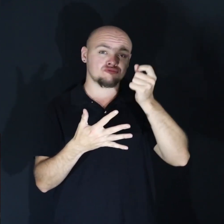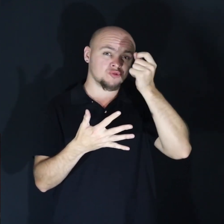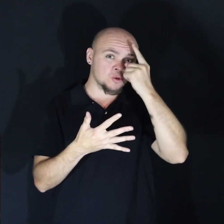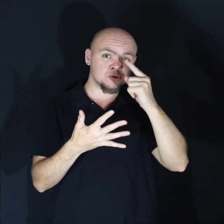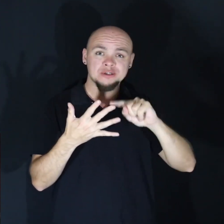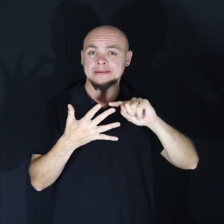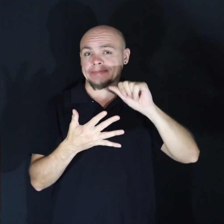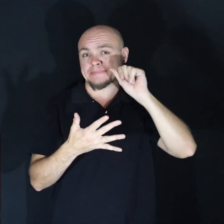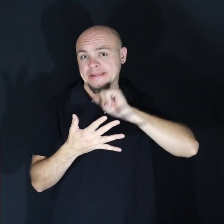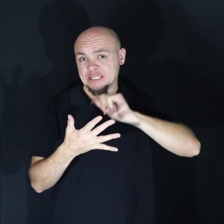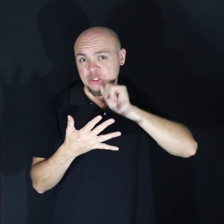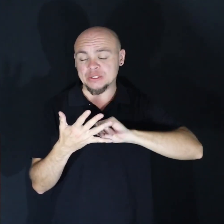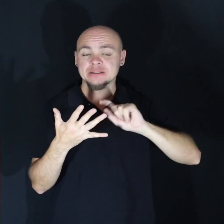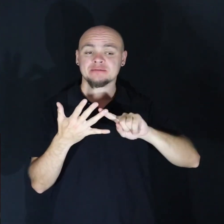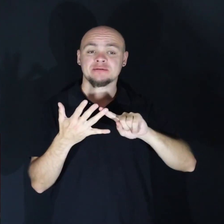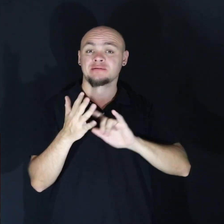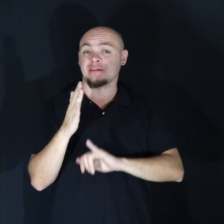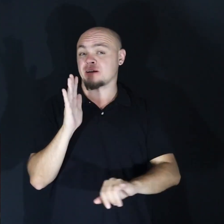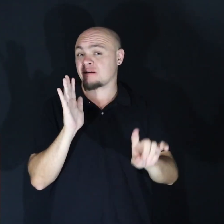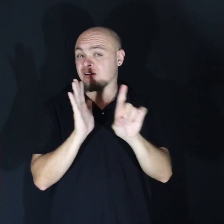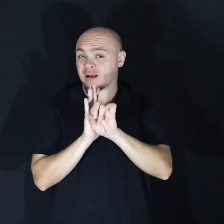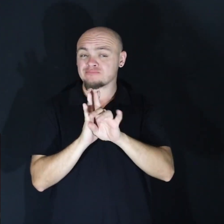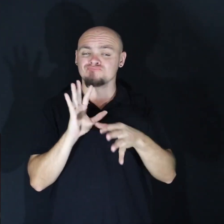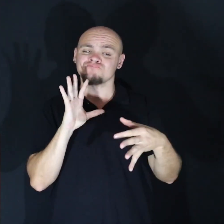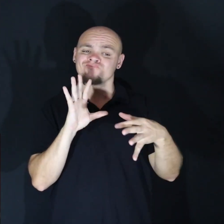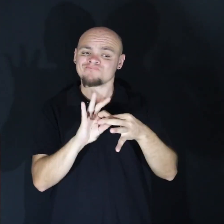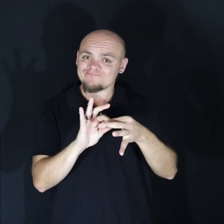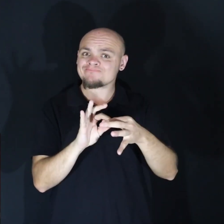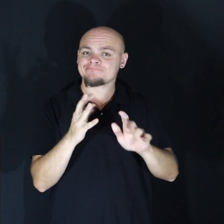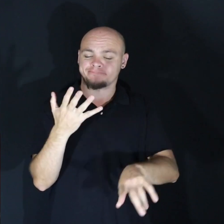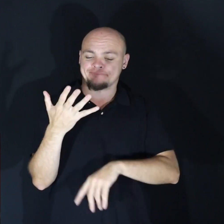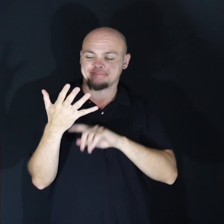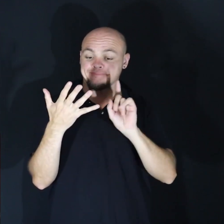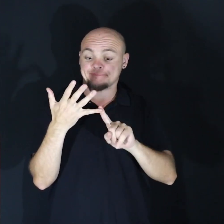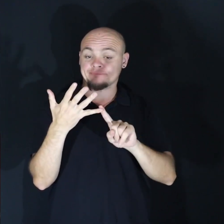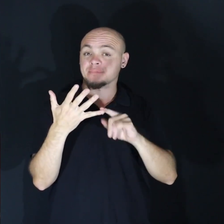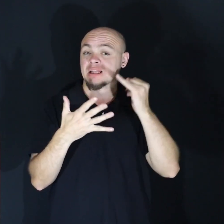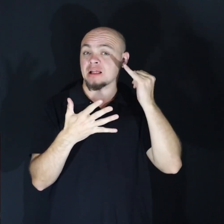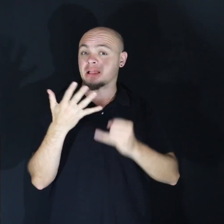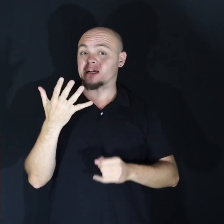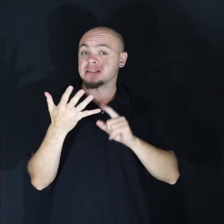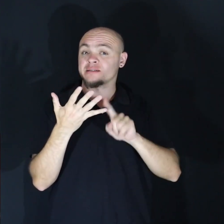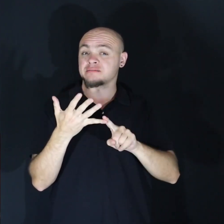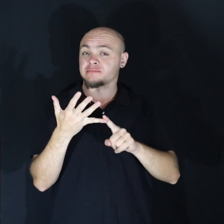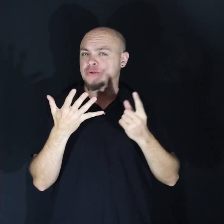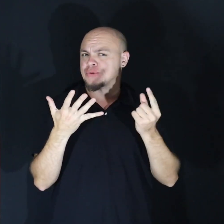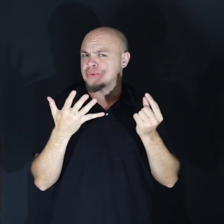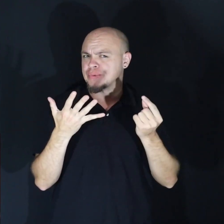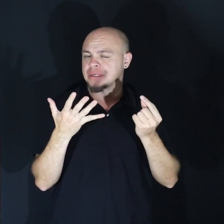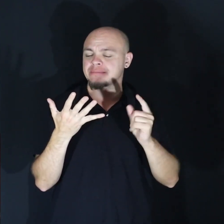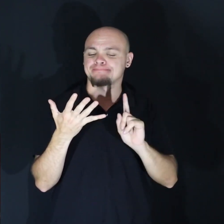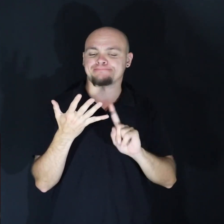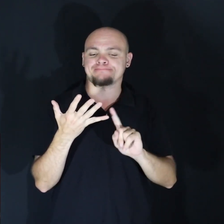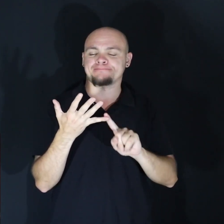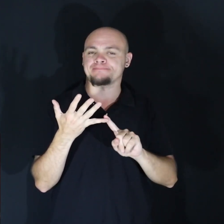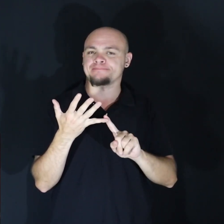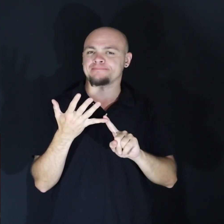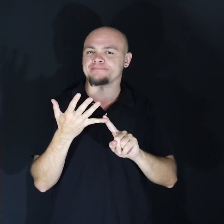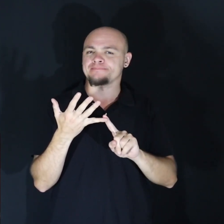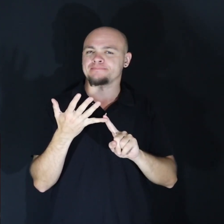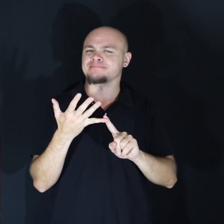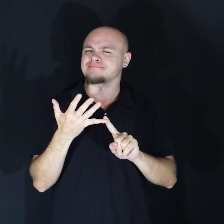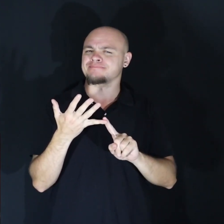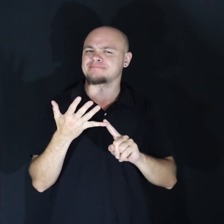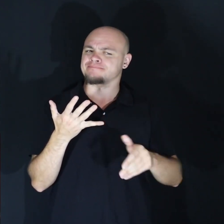understanding, patience, and identification. Lastly, a successful volunteer needs to